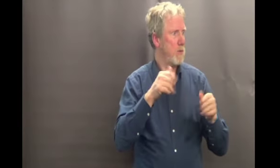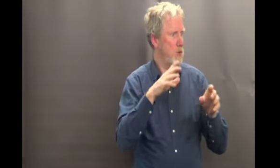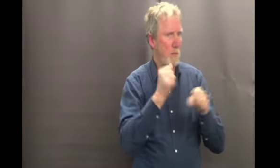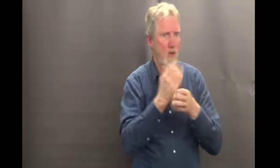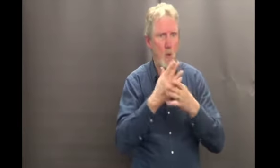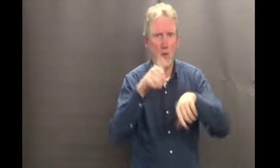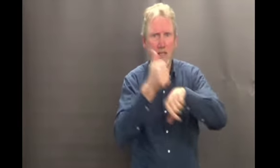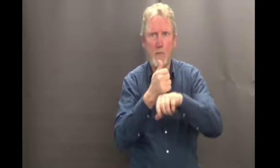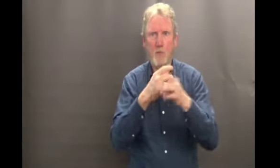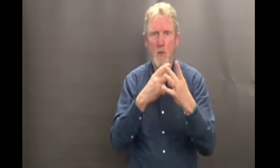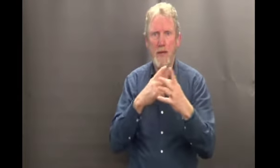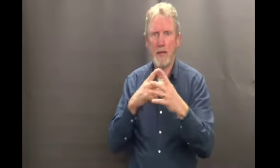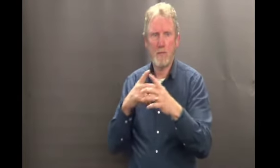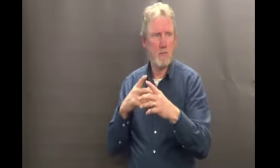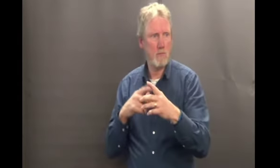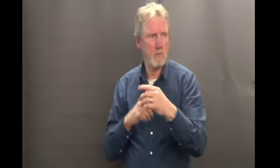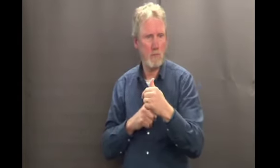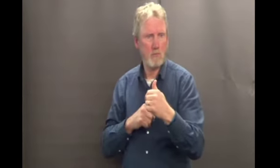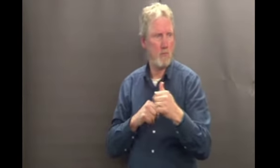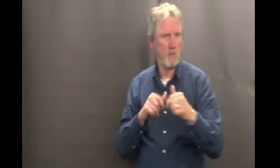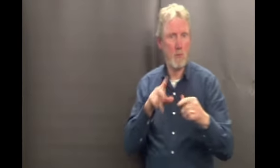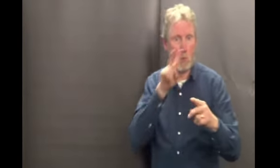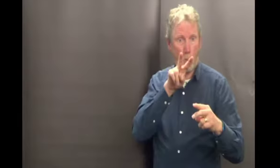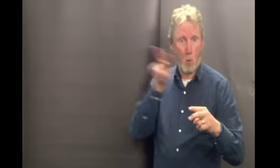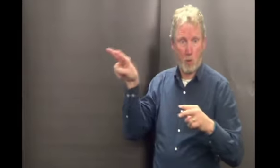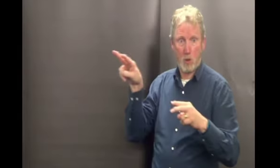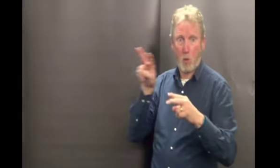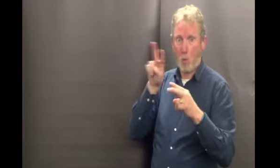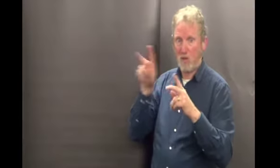will explain to us what we have seen. All right?